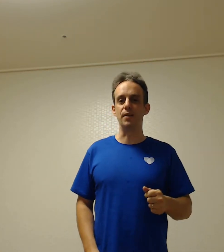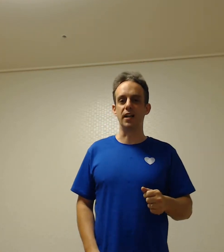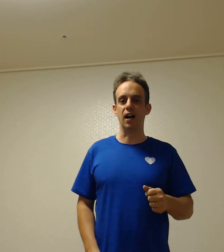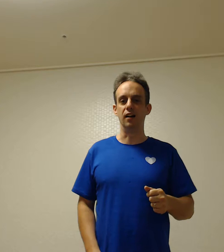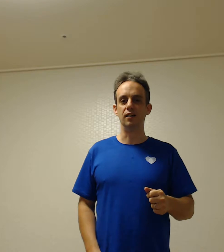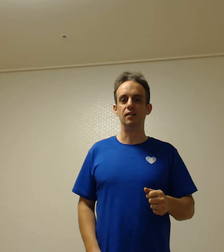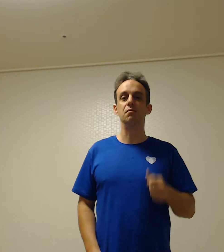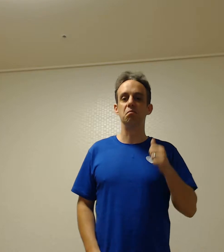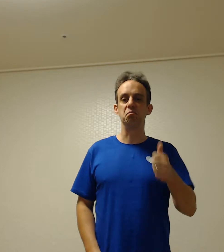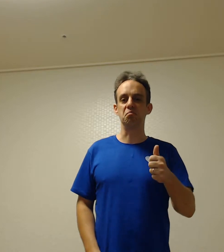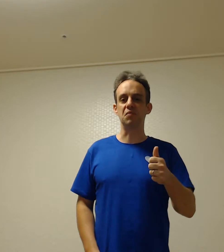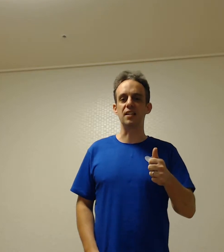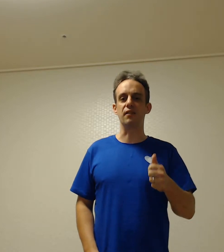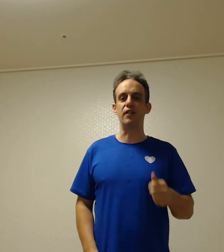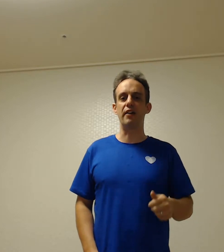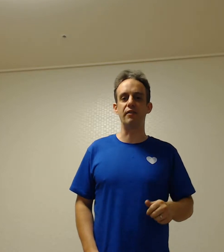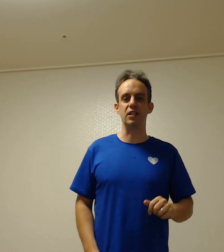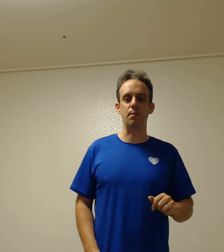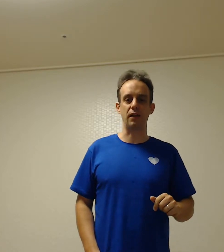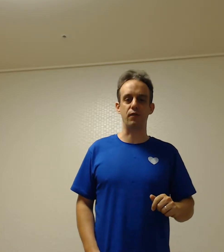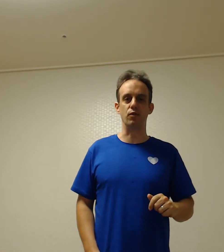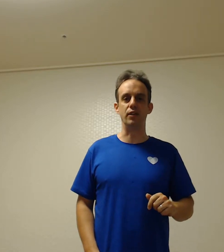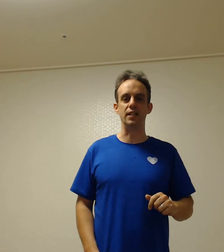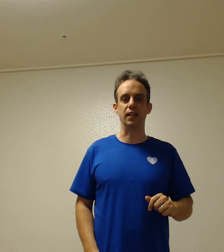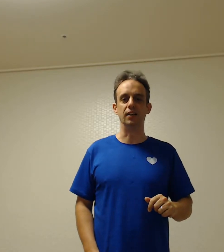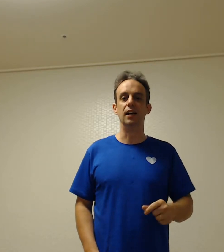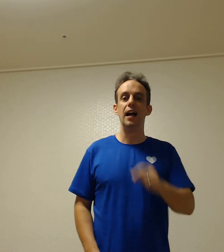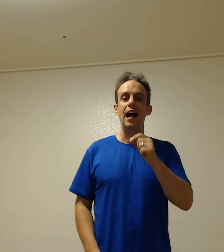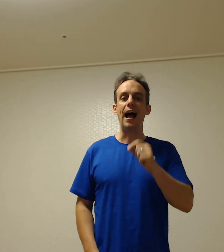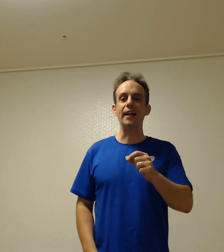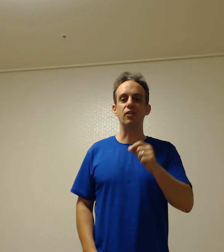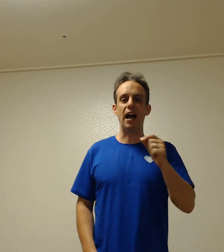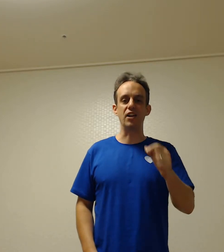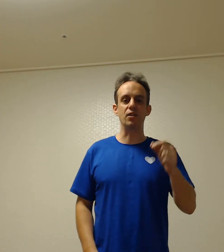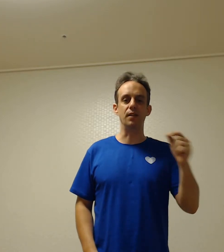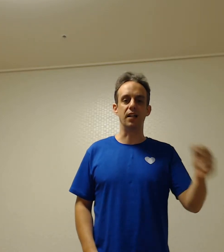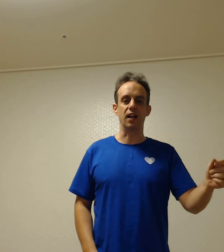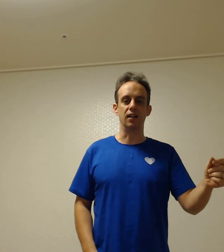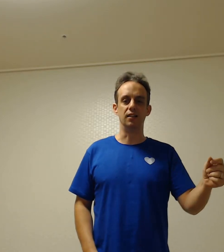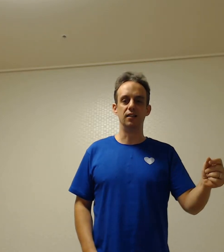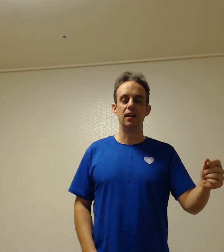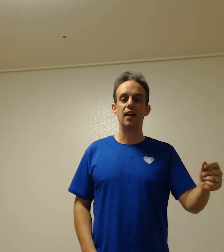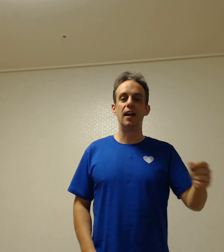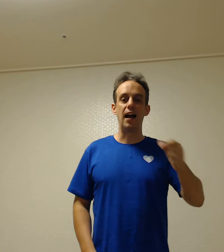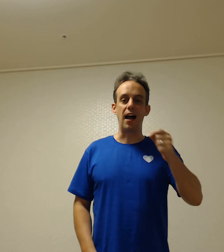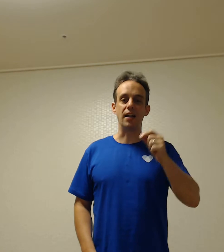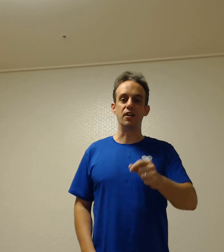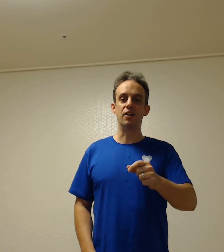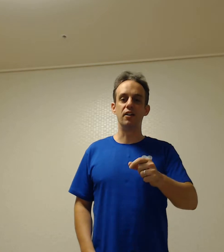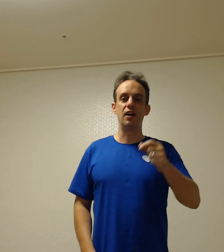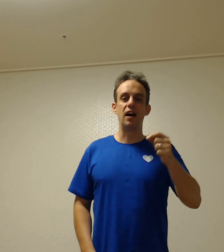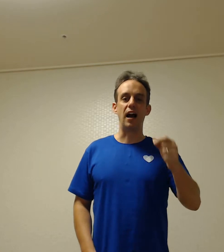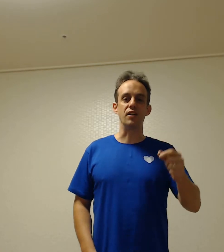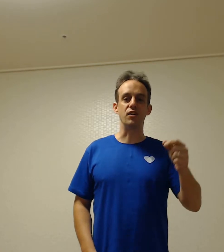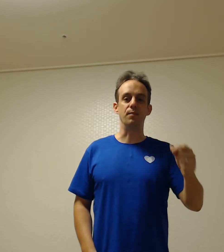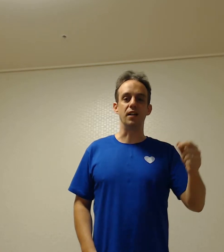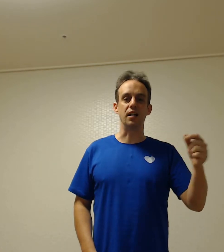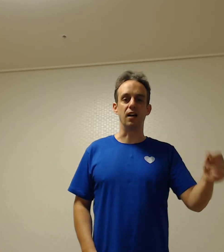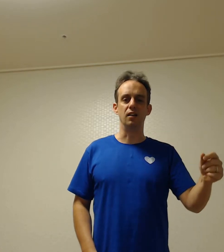hashimnika. That's a very respectful greeting. Annyeong hashimnika. Annyeong hashimnika. Why